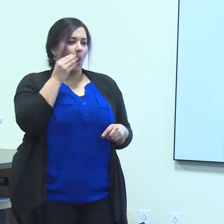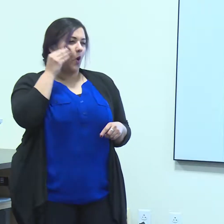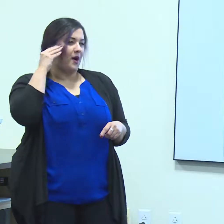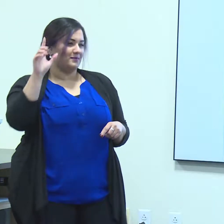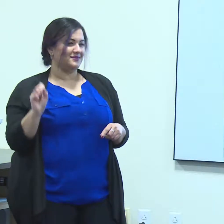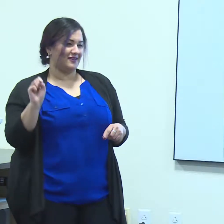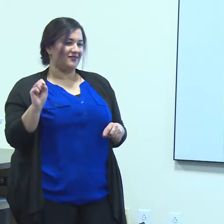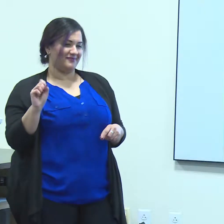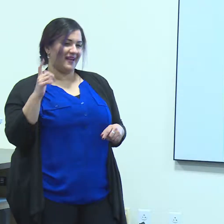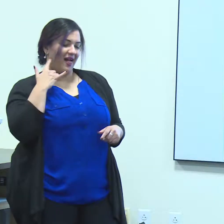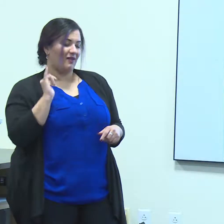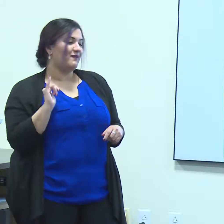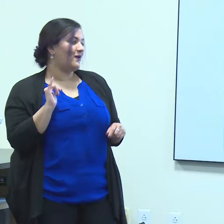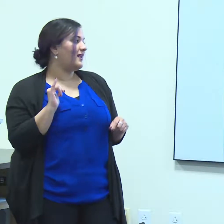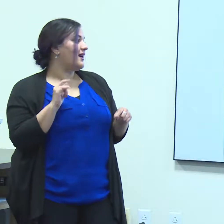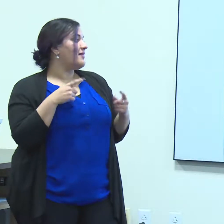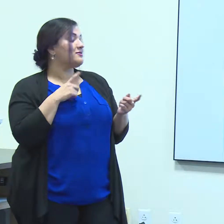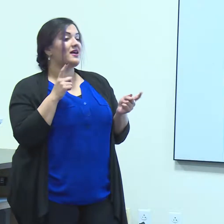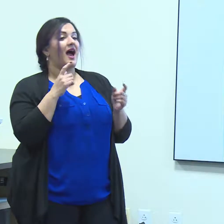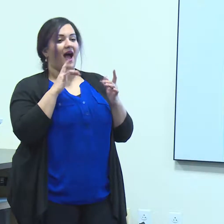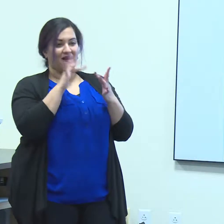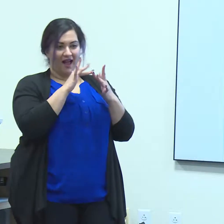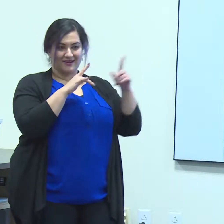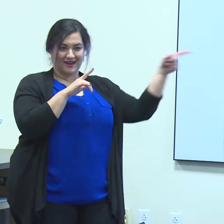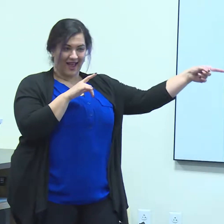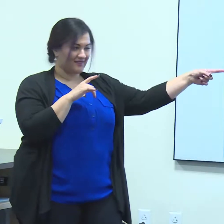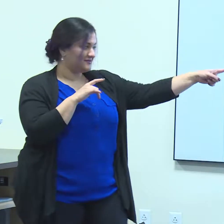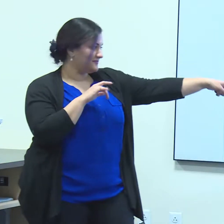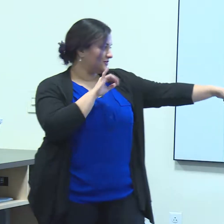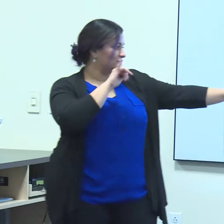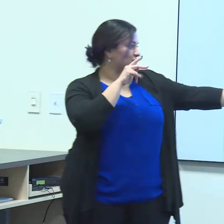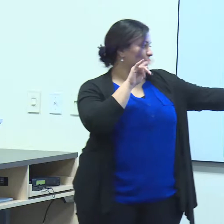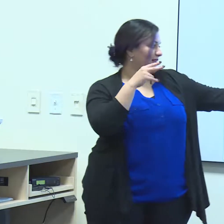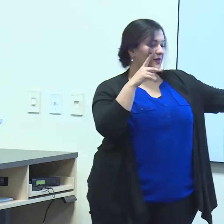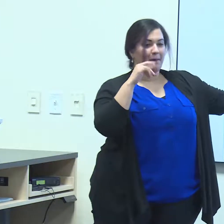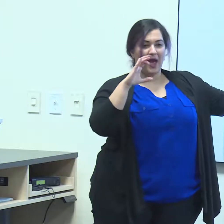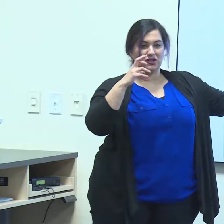Thanksgiving, I went home near LA. My home was in Southern California.